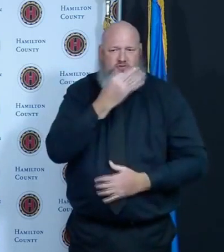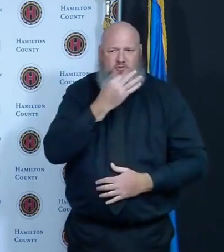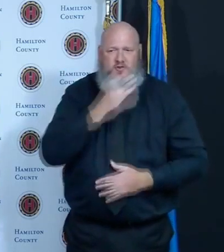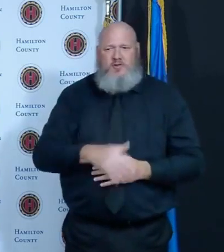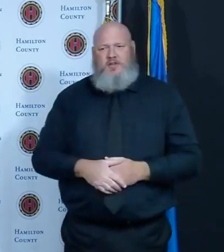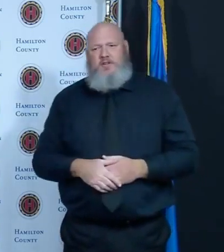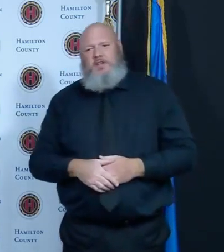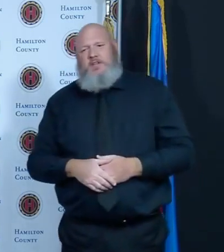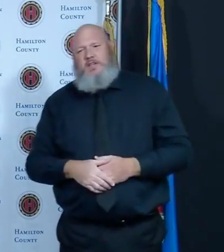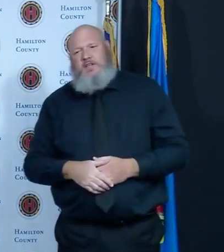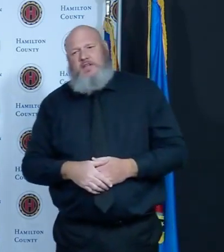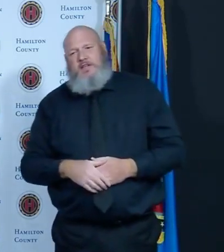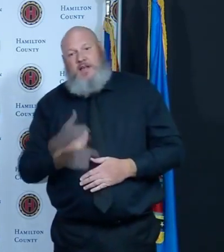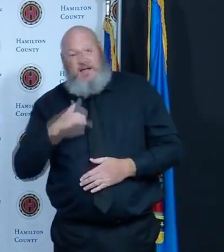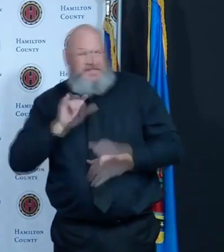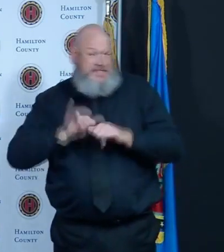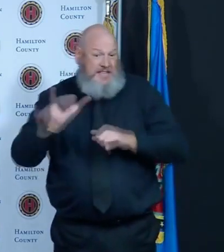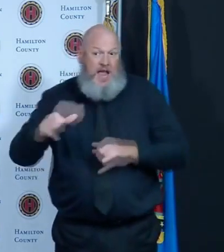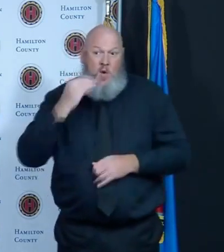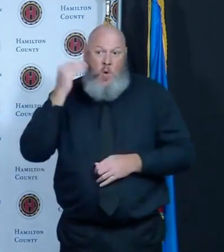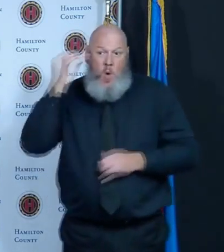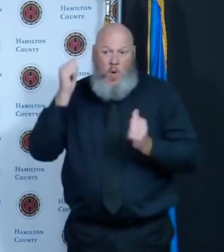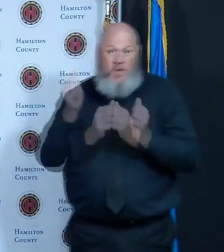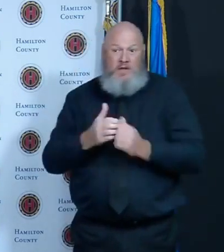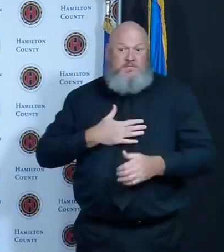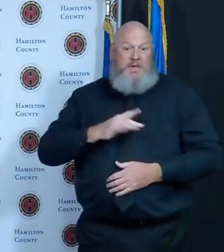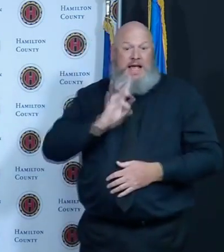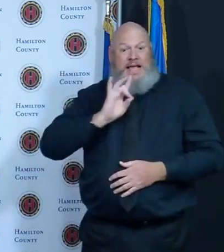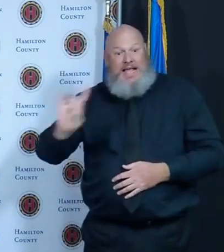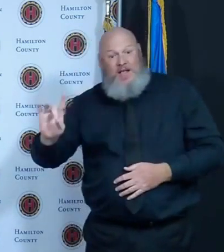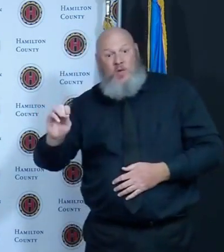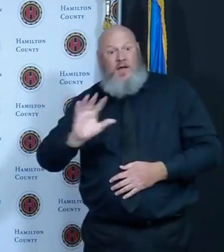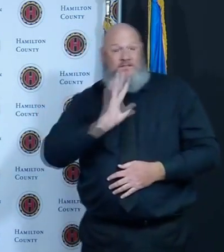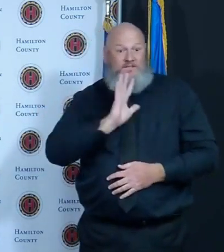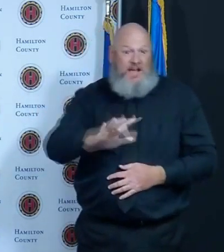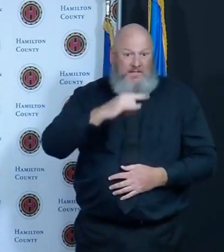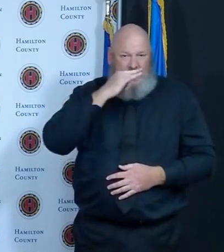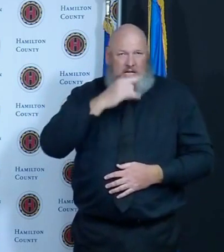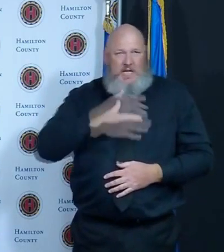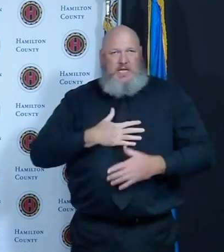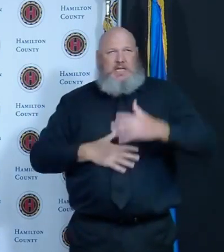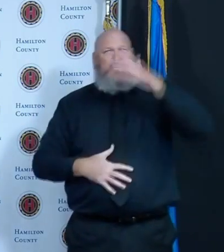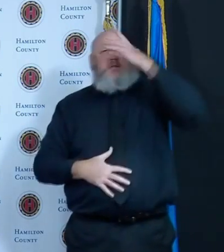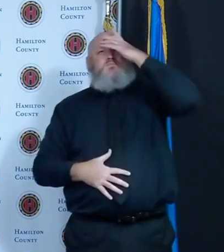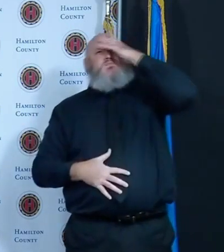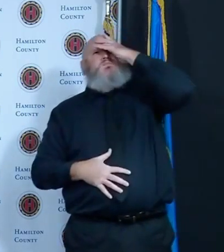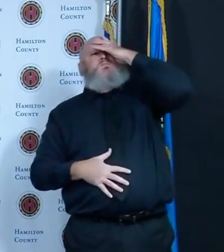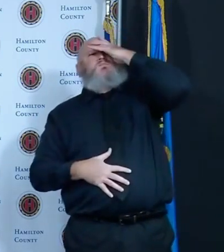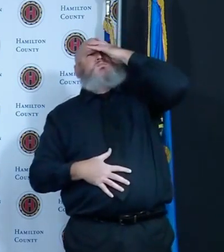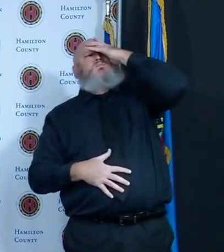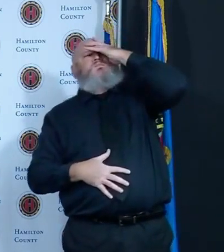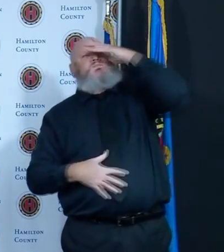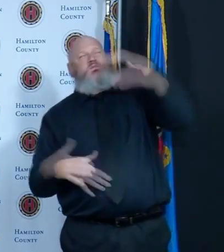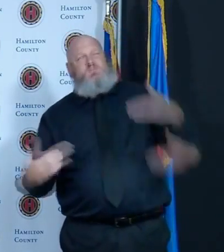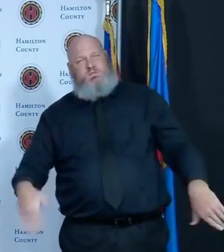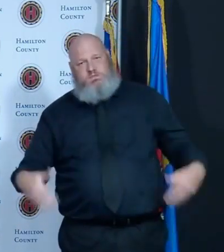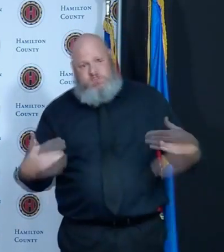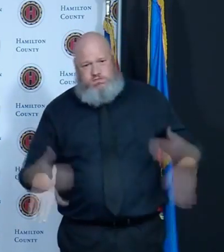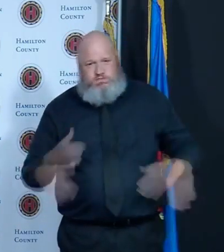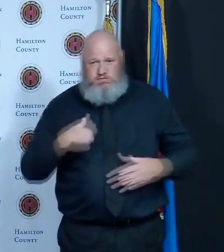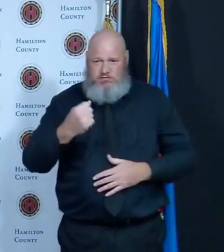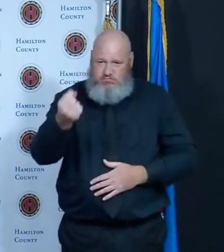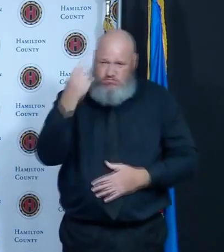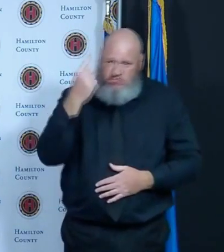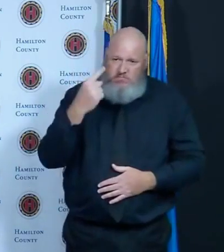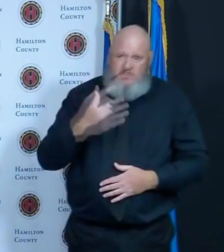could be there with everybody in person today. But my responsibility with my wife, who works in a nursing home, caring for the elderly, is to be home